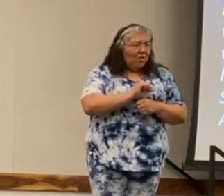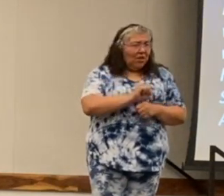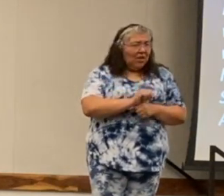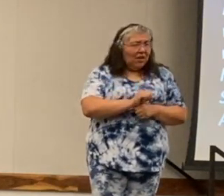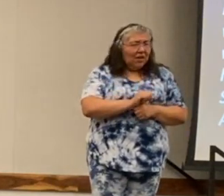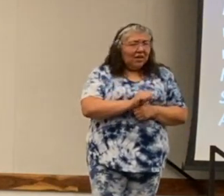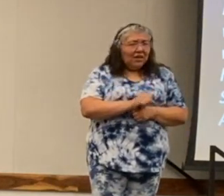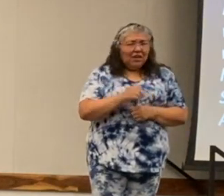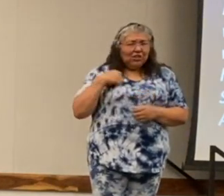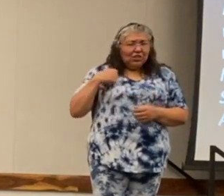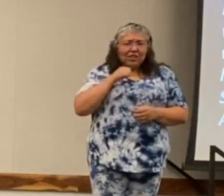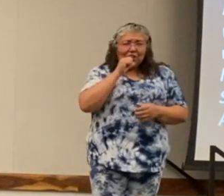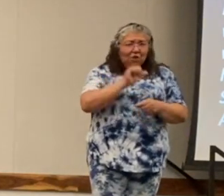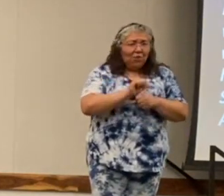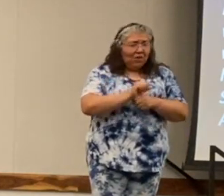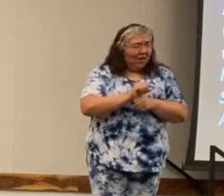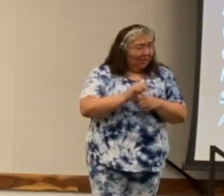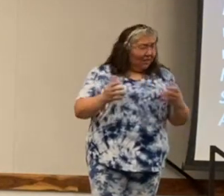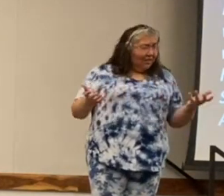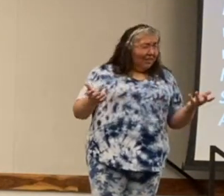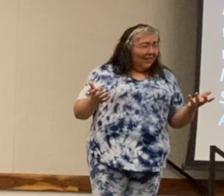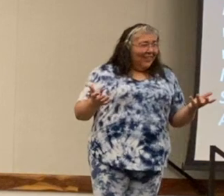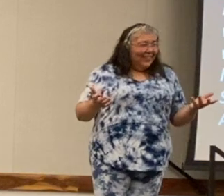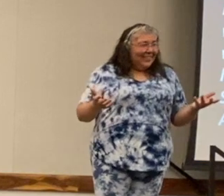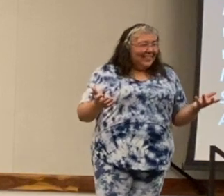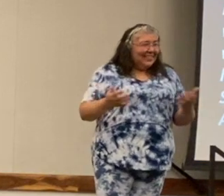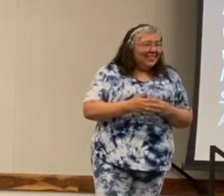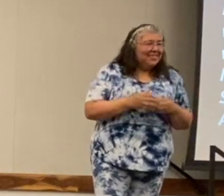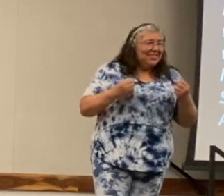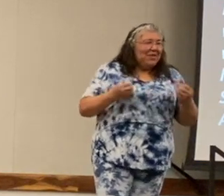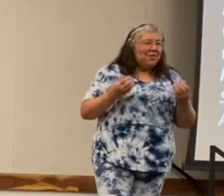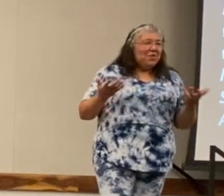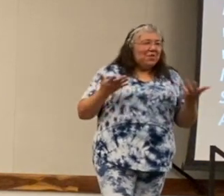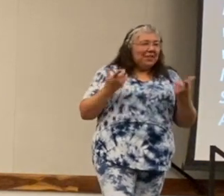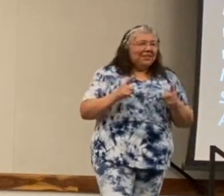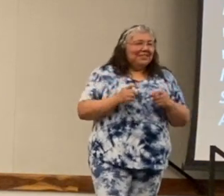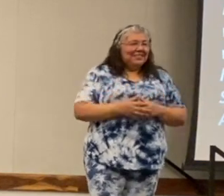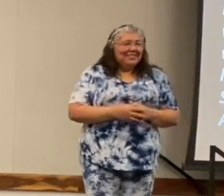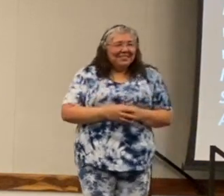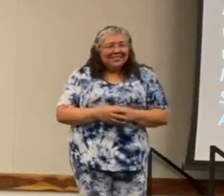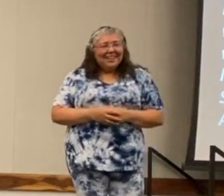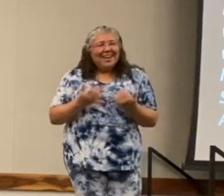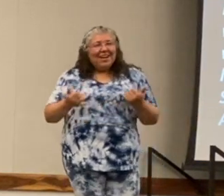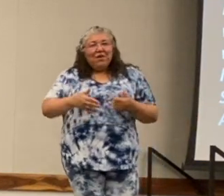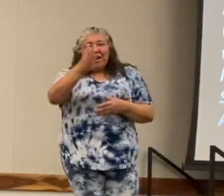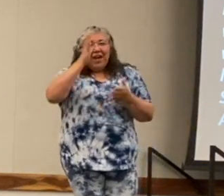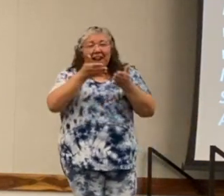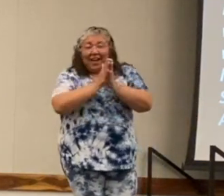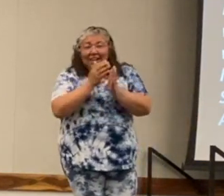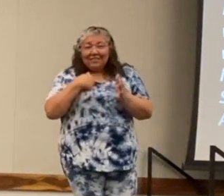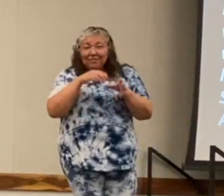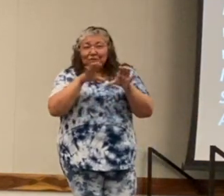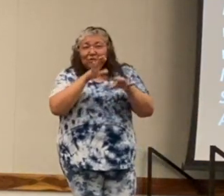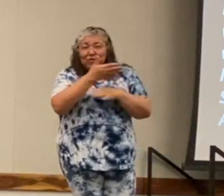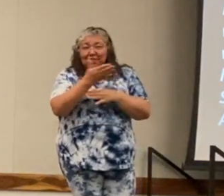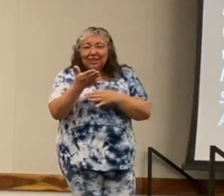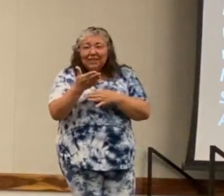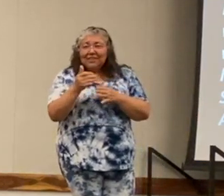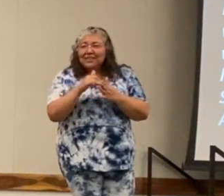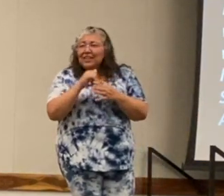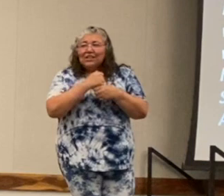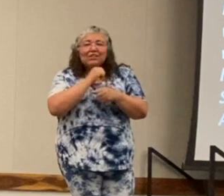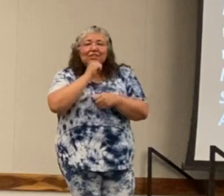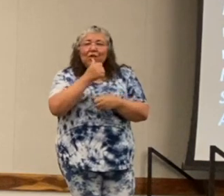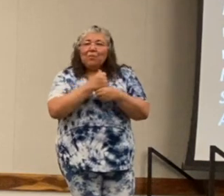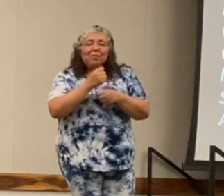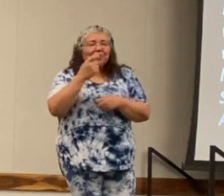Is Shelly not working? What's going on? Right? So sometimes God asks us to do things that don't make sense